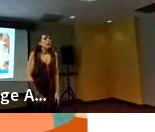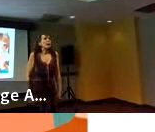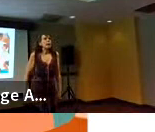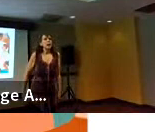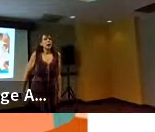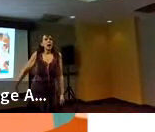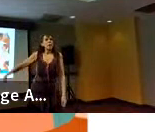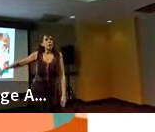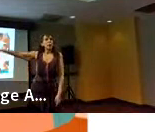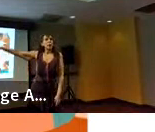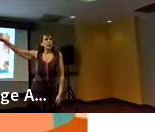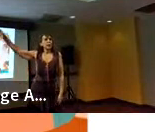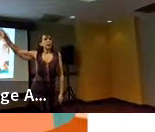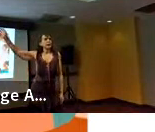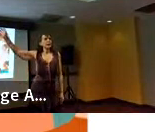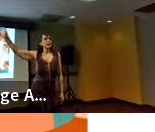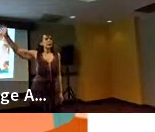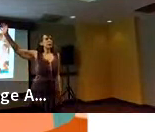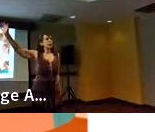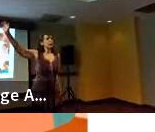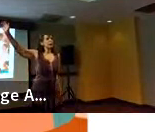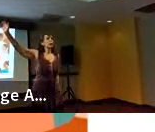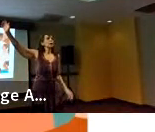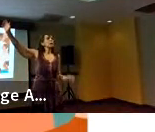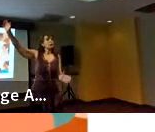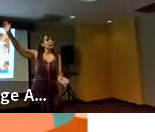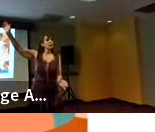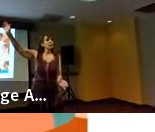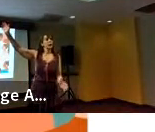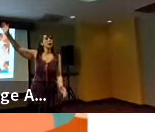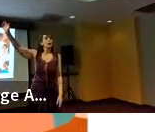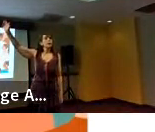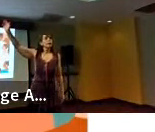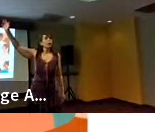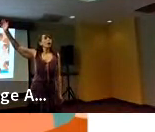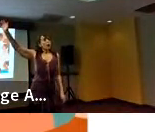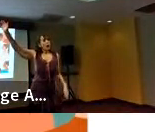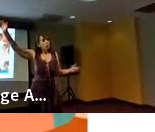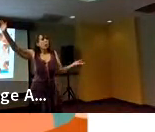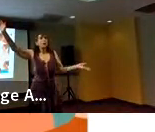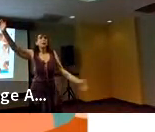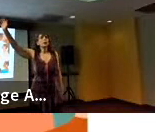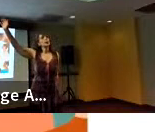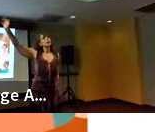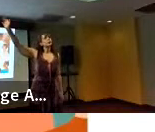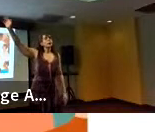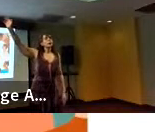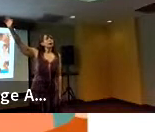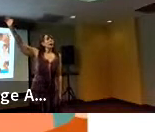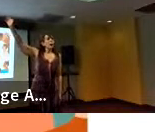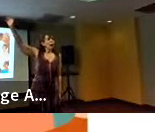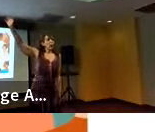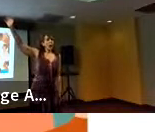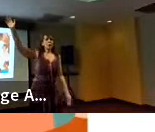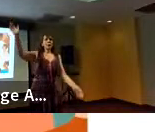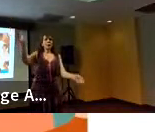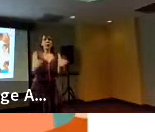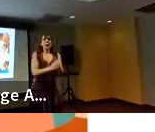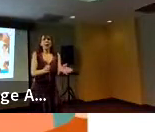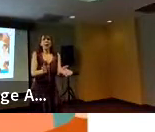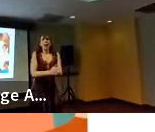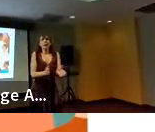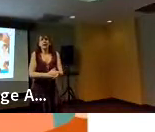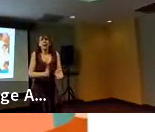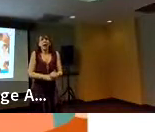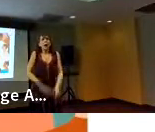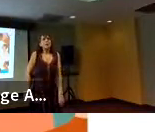Yeah. And how many here have been working in the accessibility field specifically for more than 2 years? All right, we